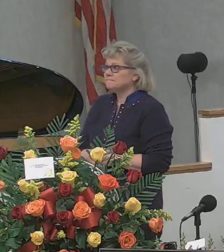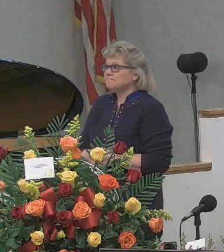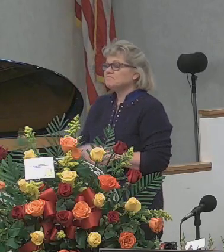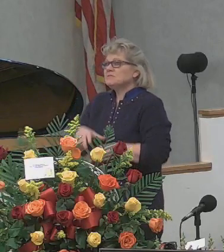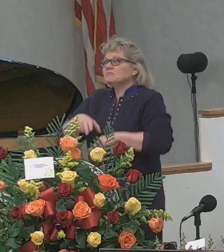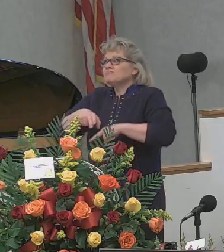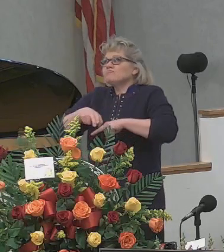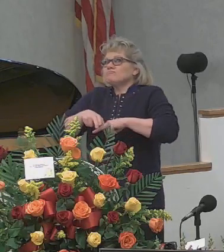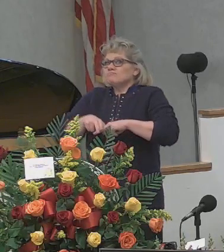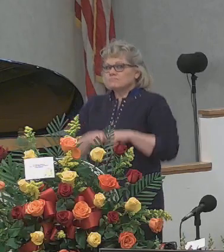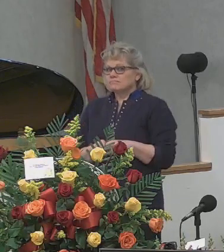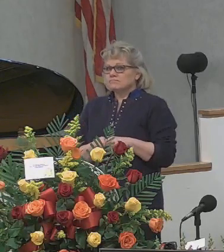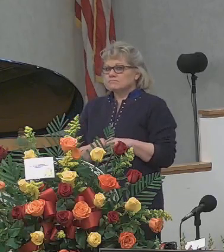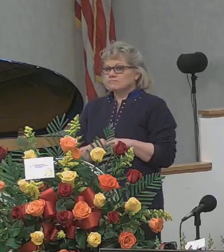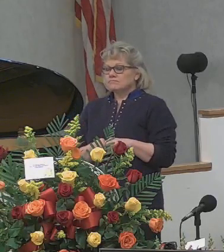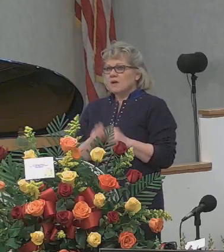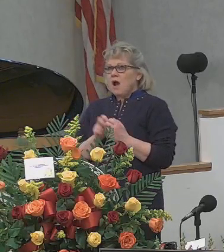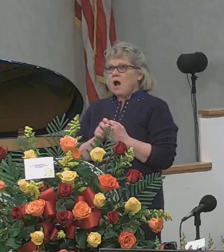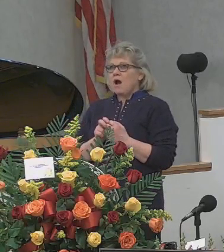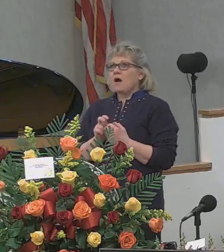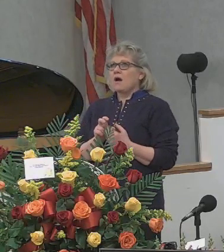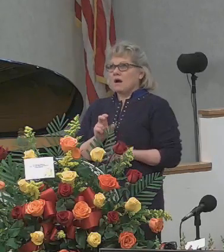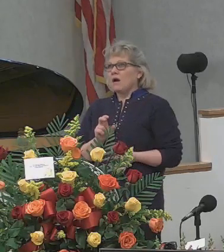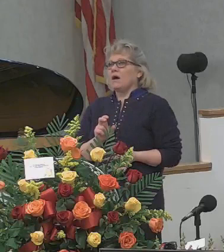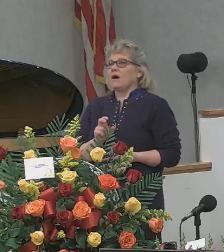and just sitting there in awe.